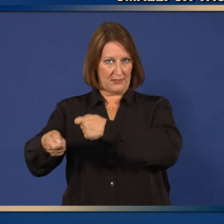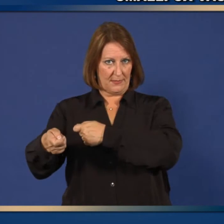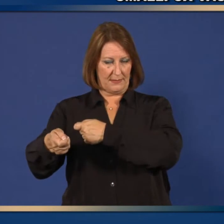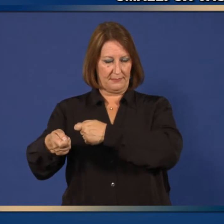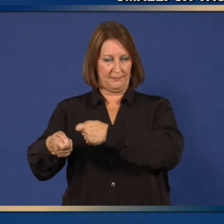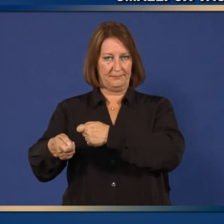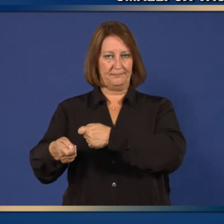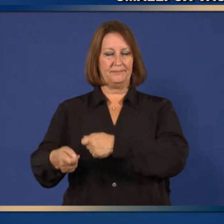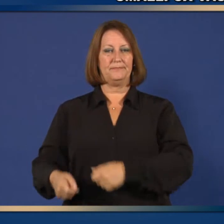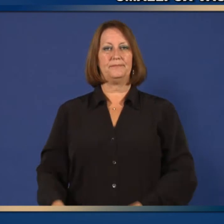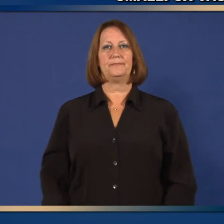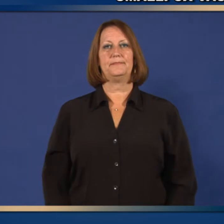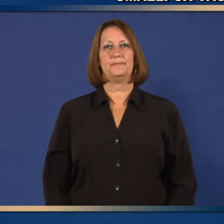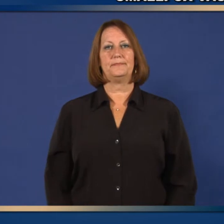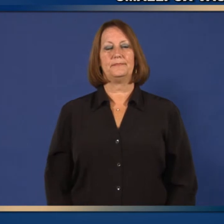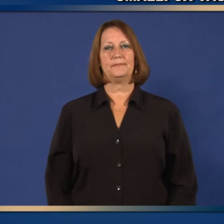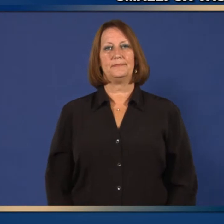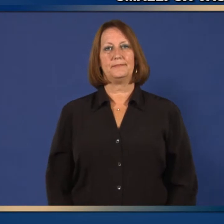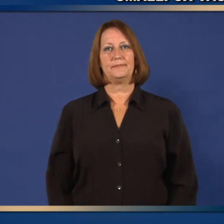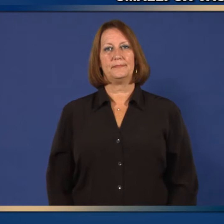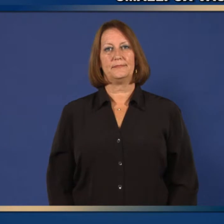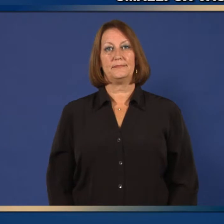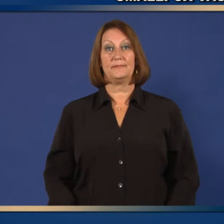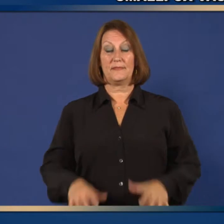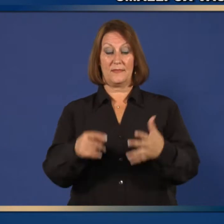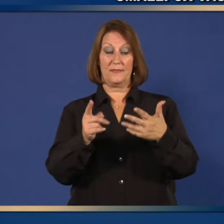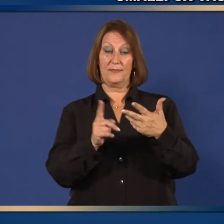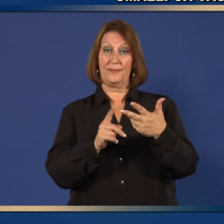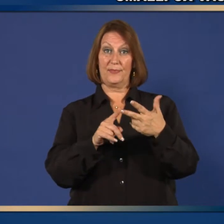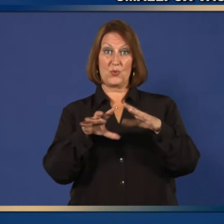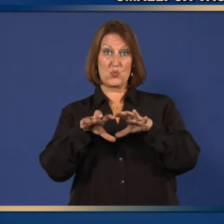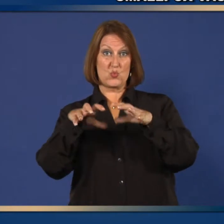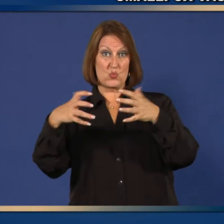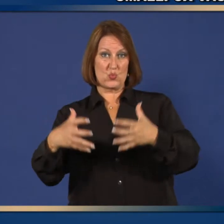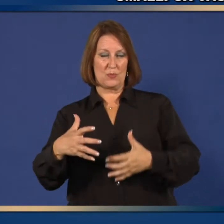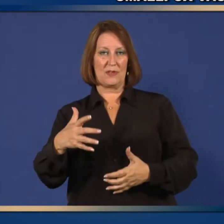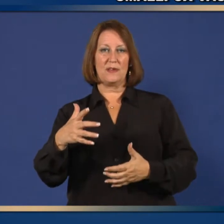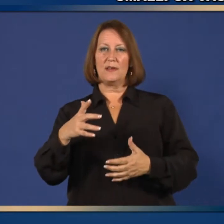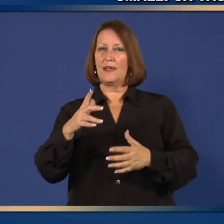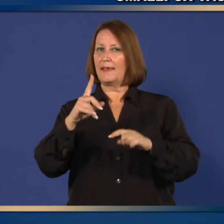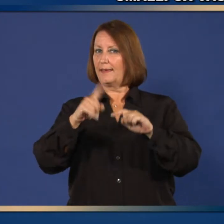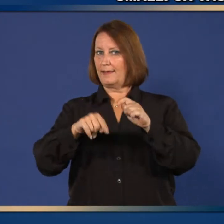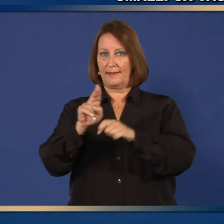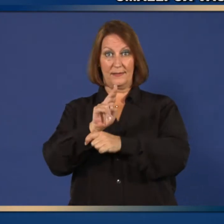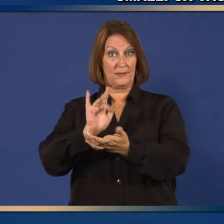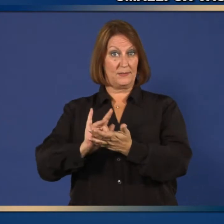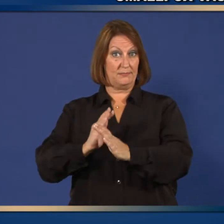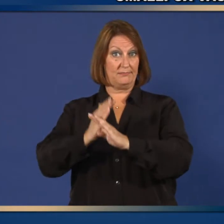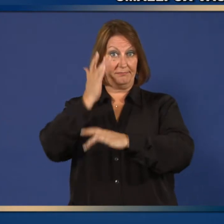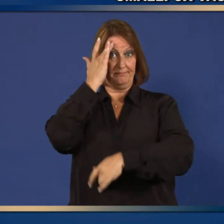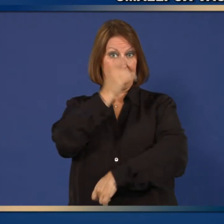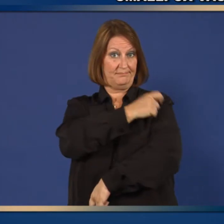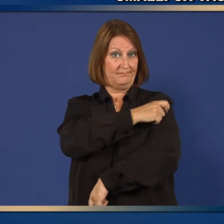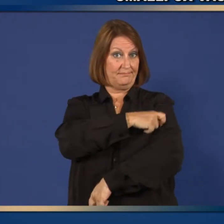You should not get the smallpox vaccine if you have heart problems.